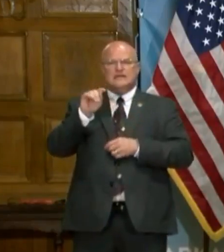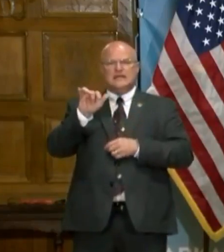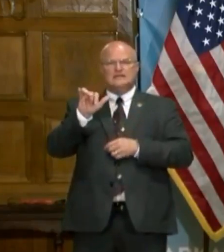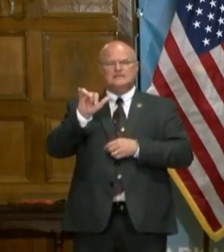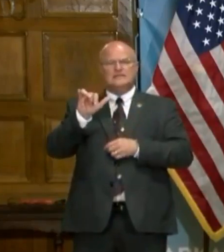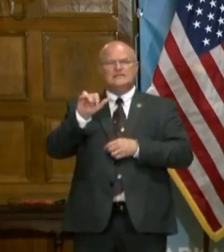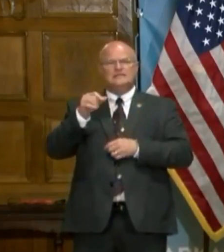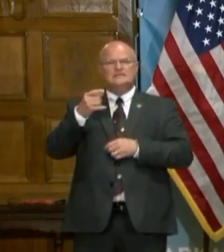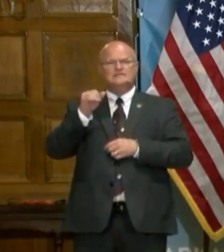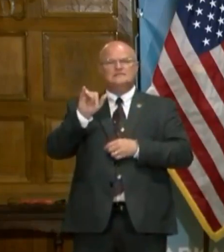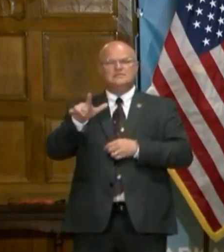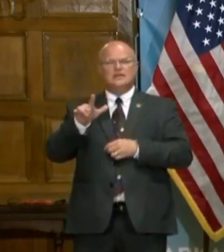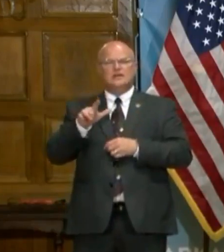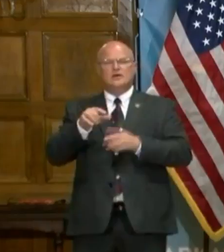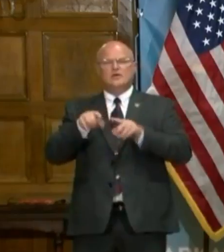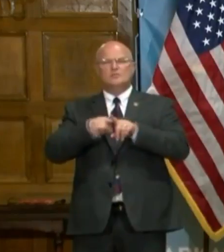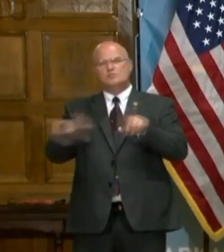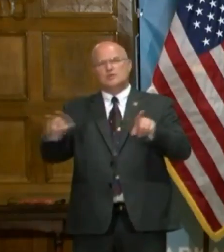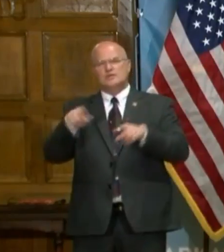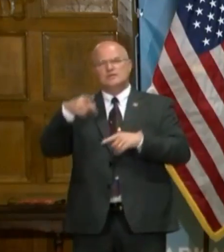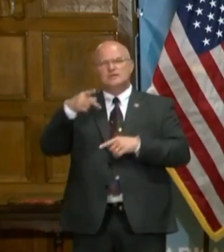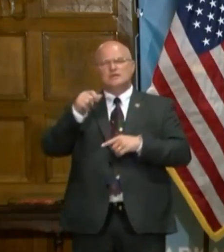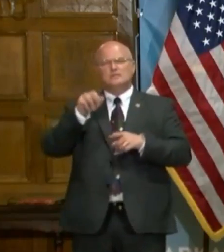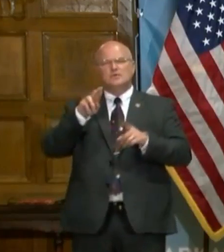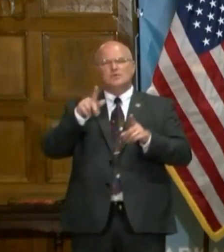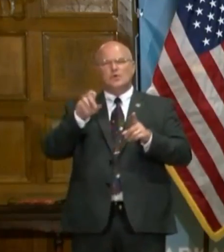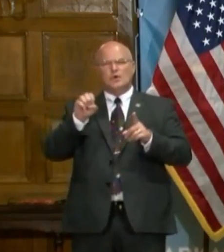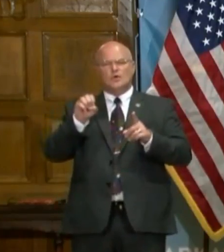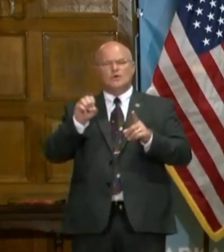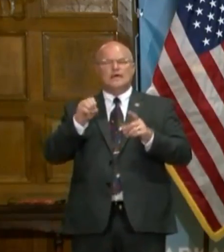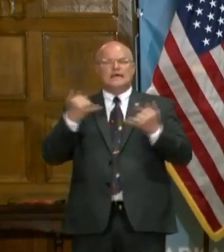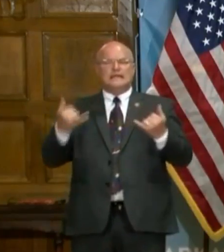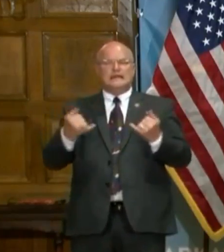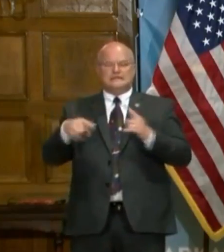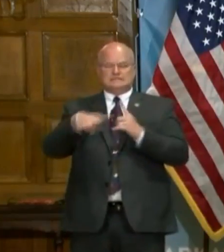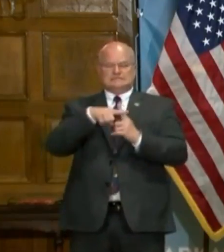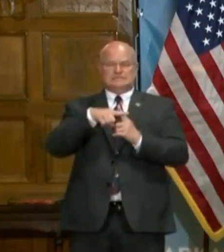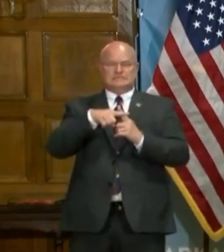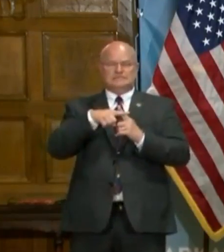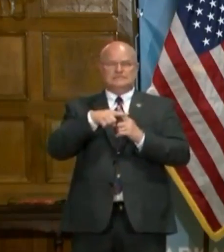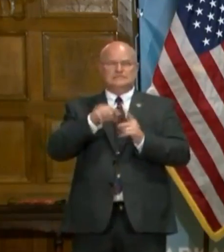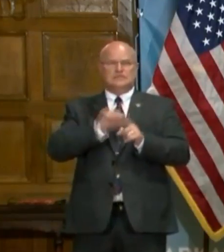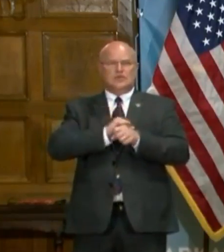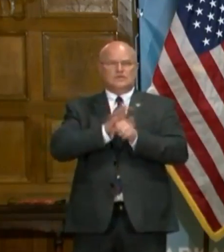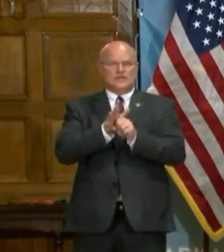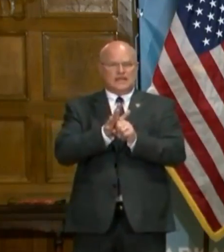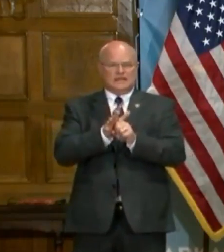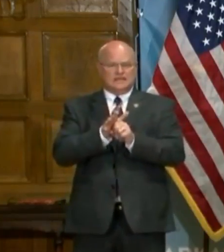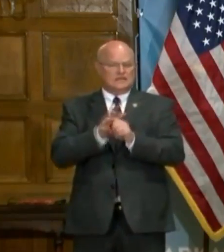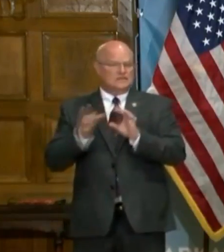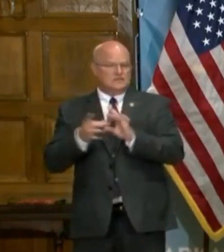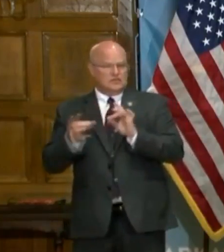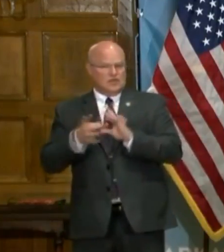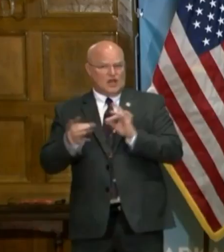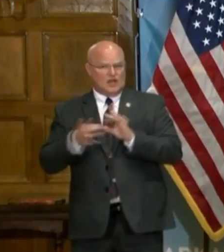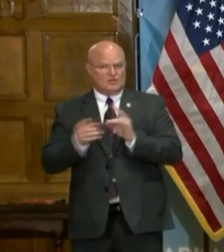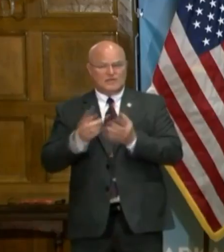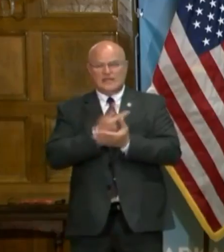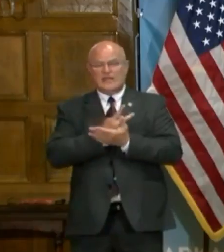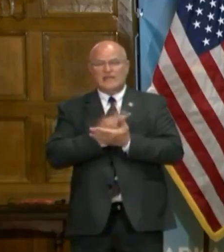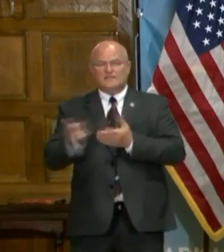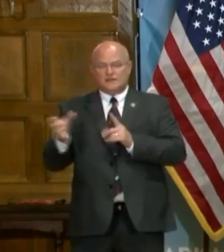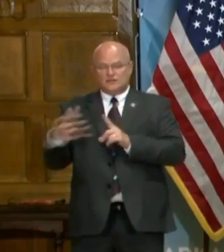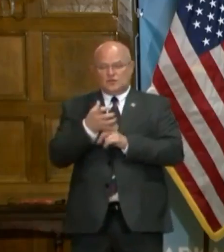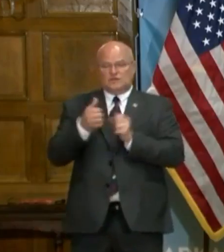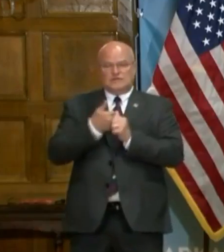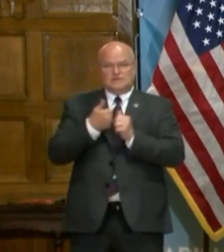breaching his parole has apparently tested positive for COVID-19 since his release from Cummins. He failed to quarantine